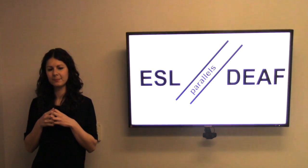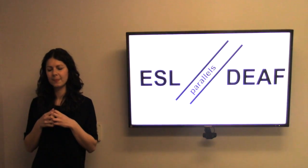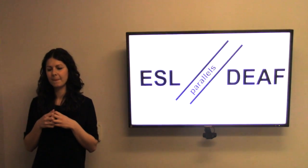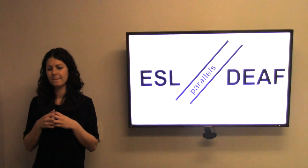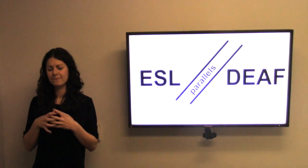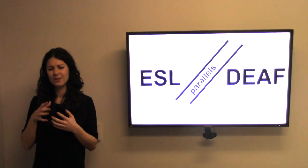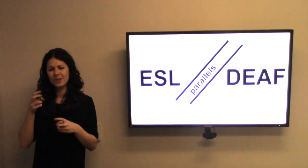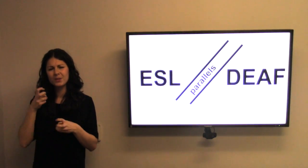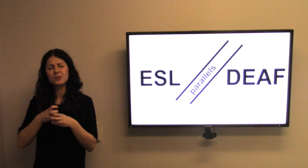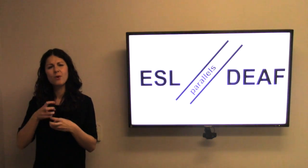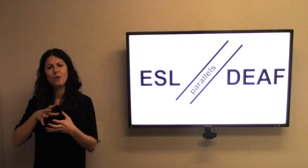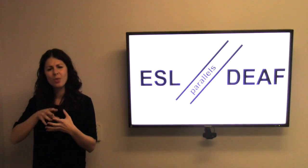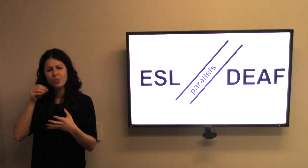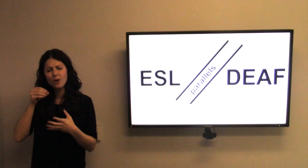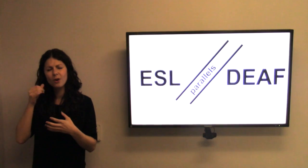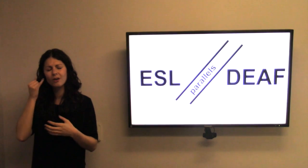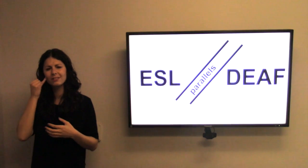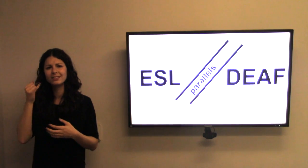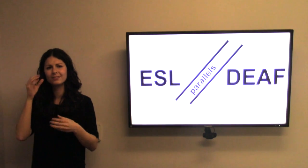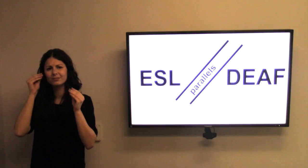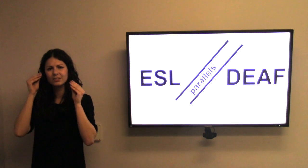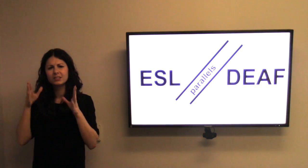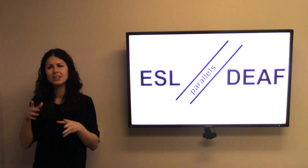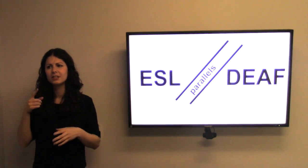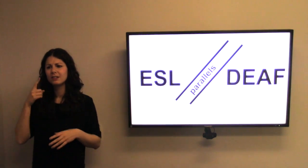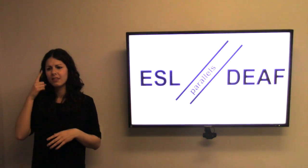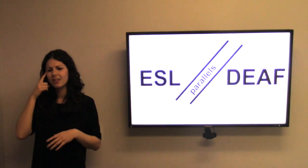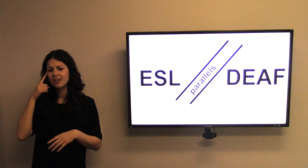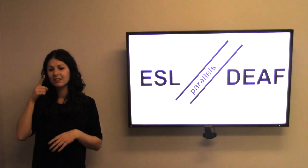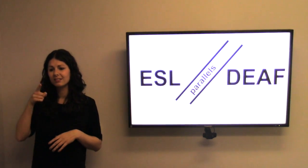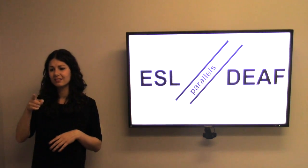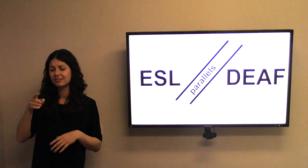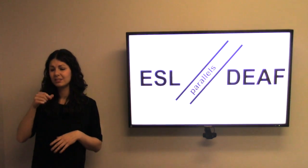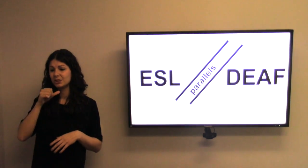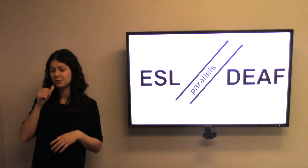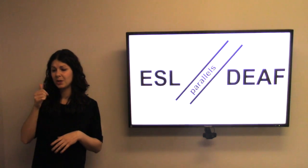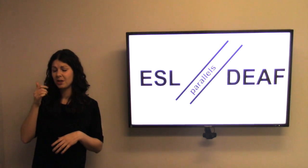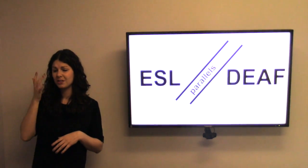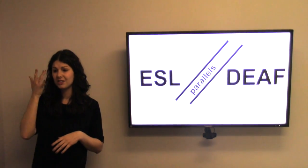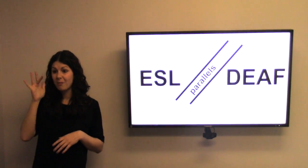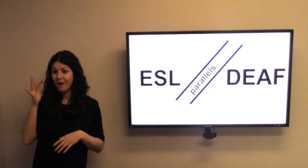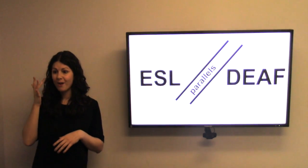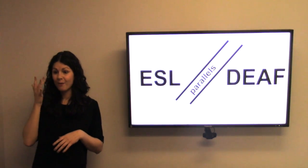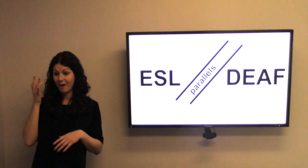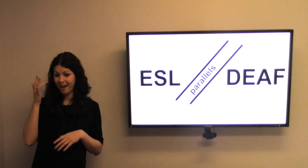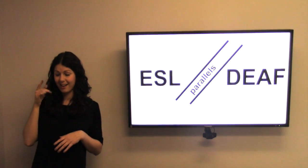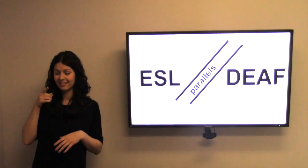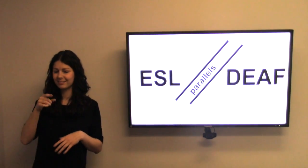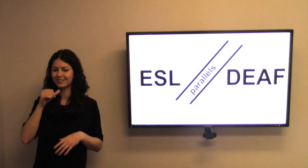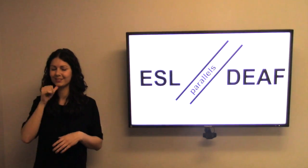their own needs. It's hard for them to learn if teachers think that they're not smart just because they're not skilled at